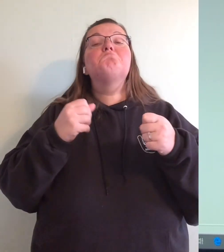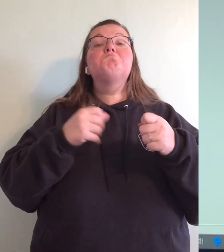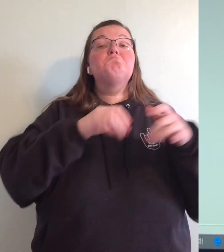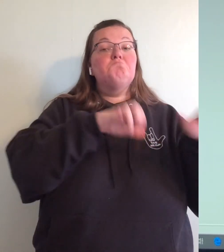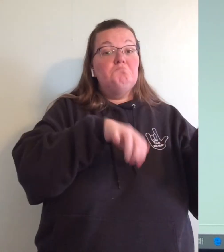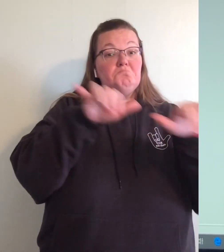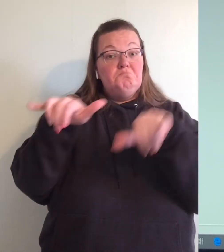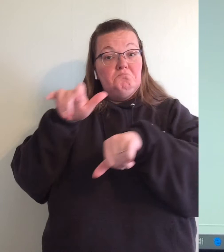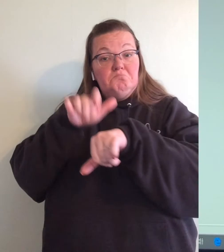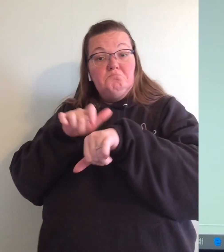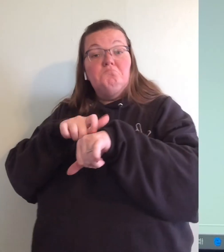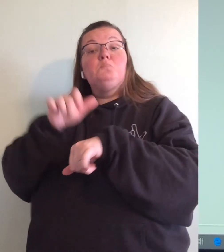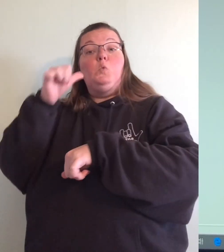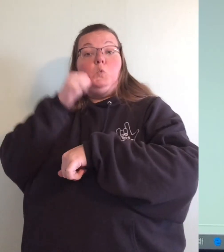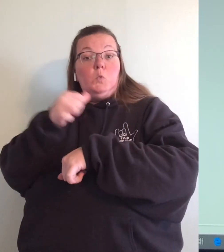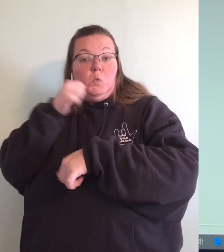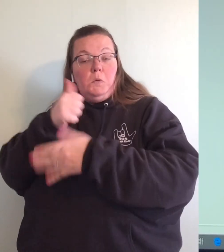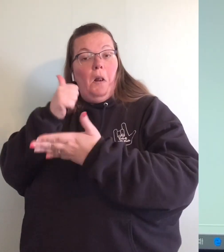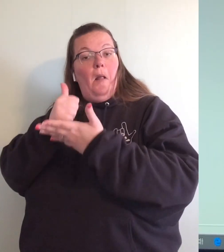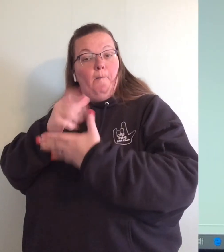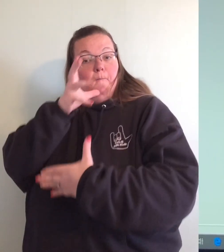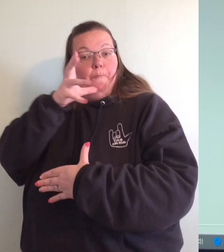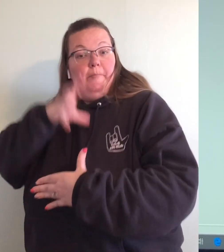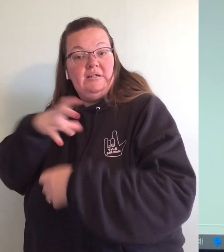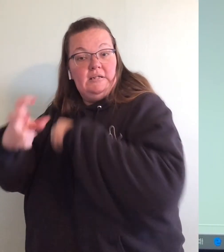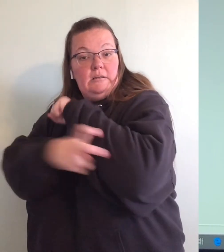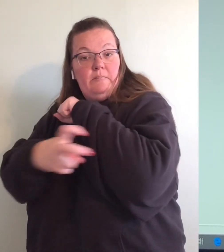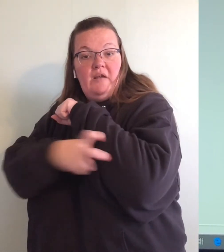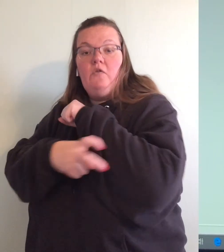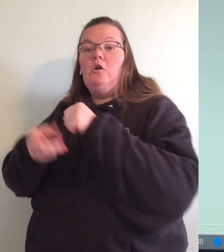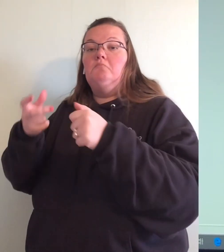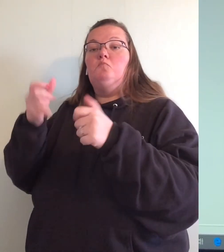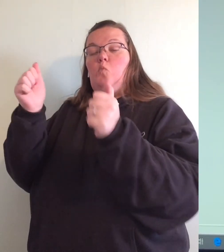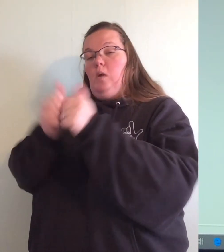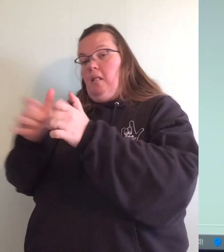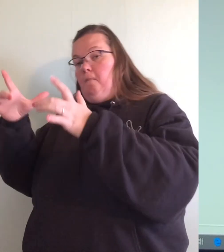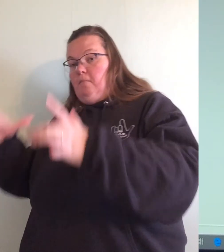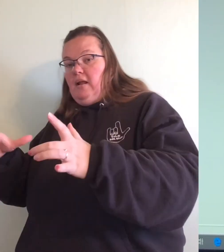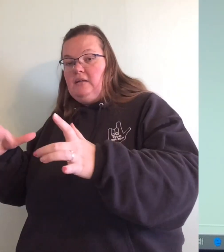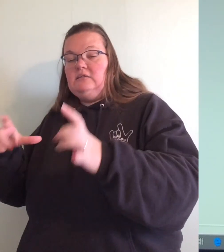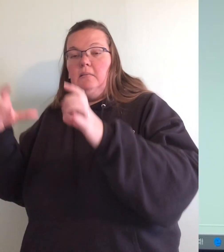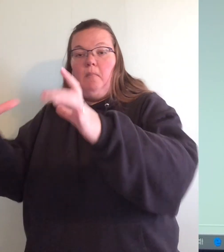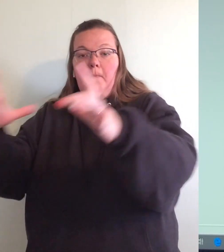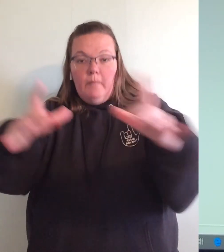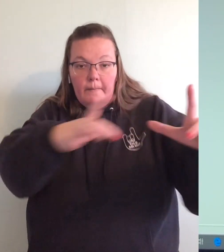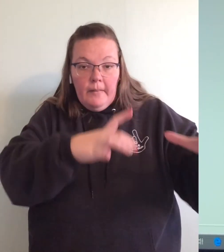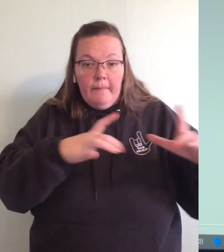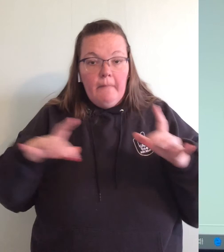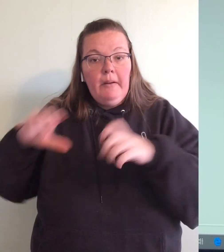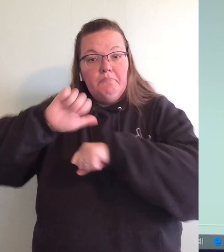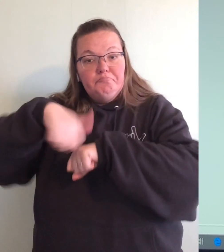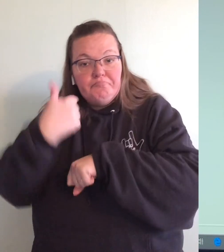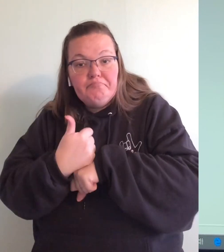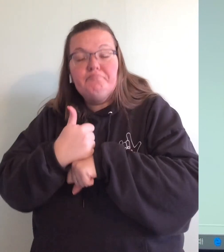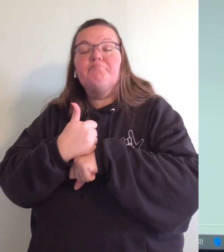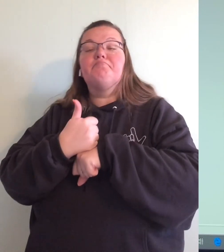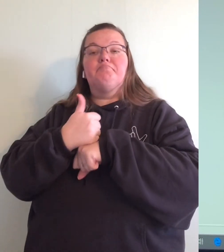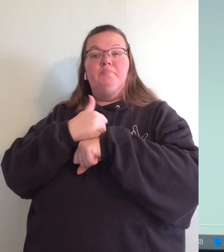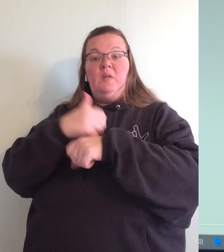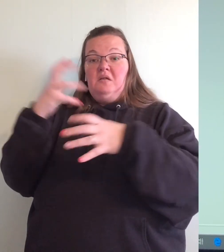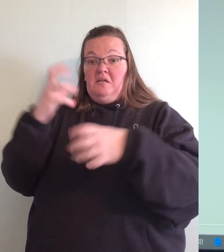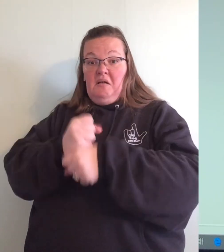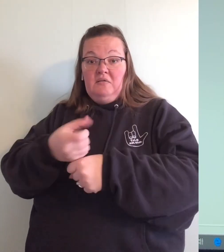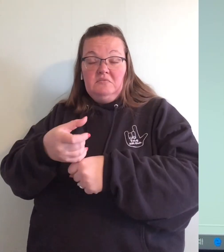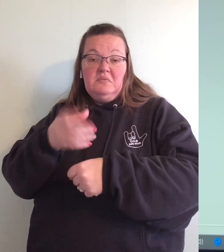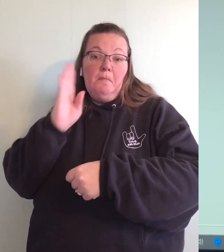lay the table and cut the bread and put the plates in the oven to heat, and drew a huge jug of beer from Mr. Beaver